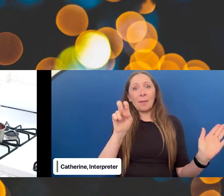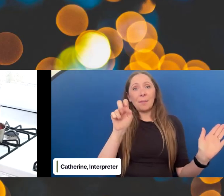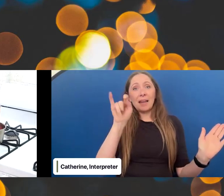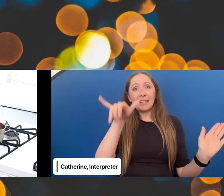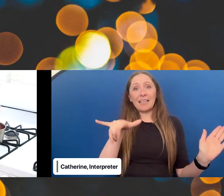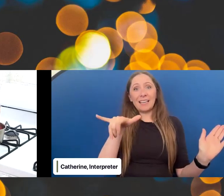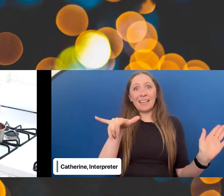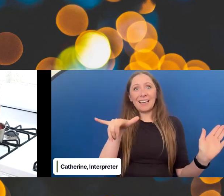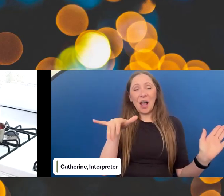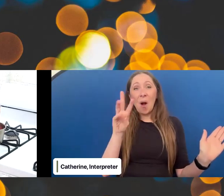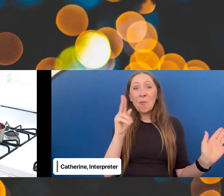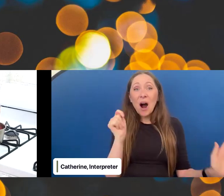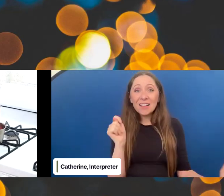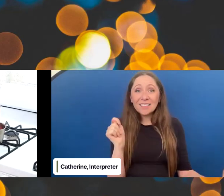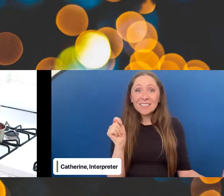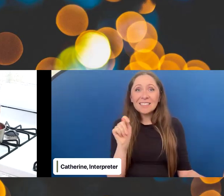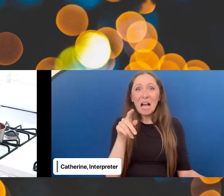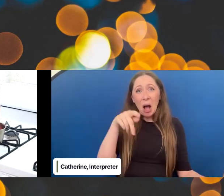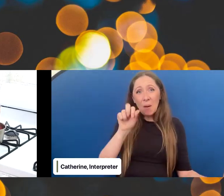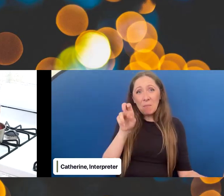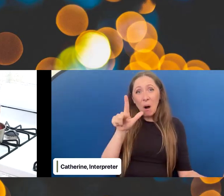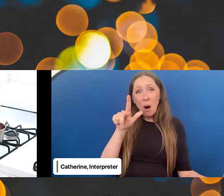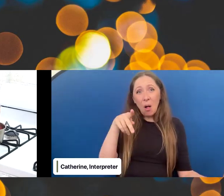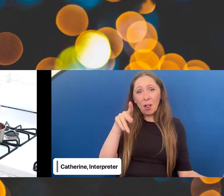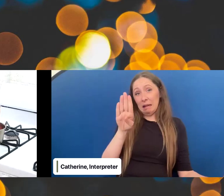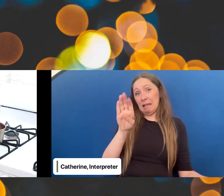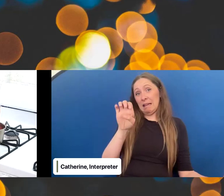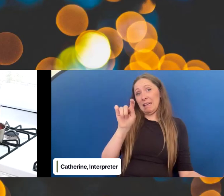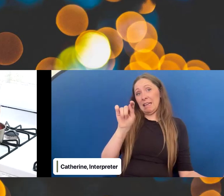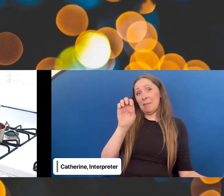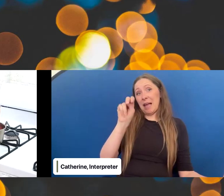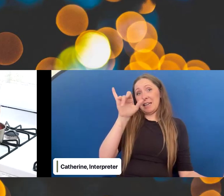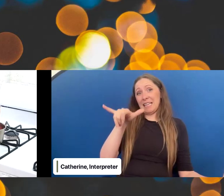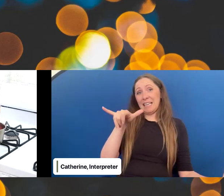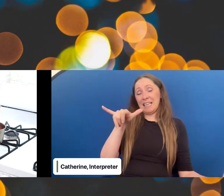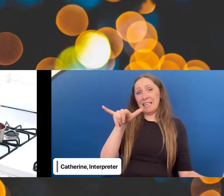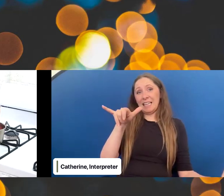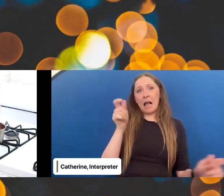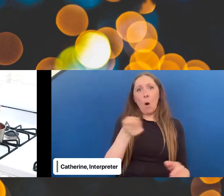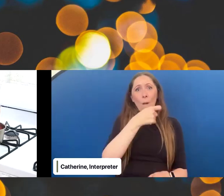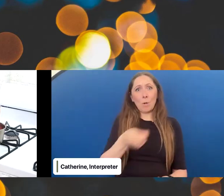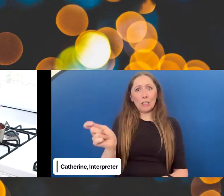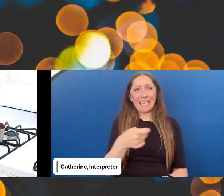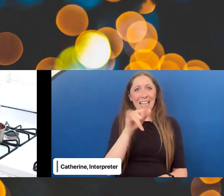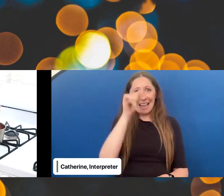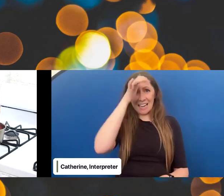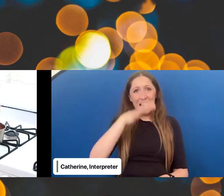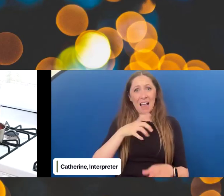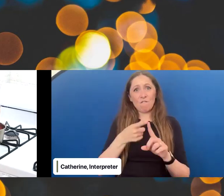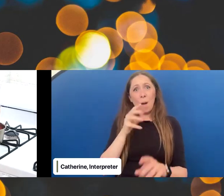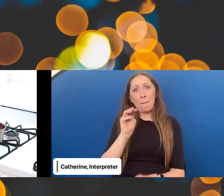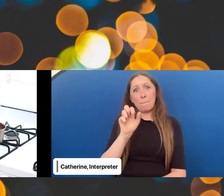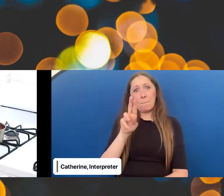What? Paul Bettany? Wimbledon? That guy? The guy from Marvel with